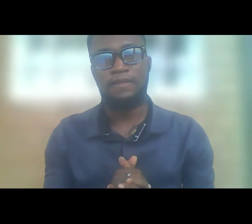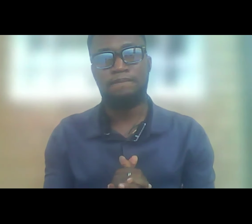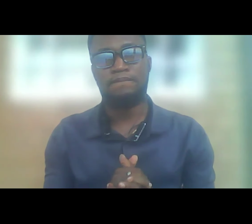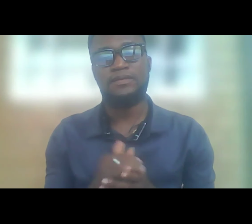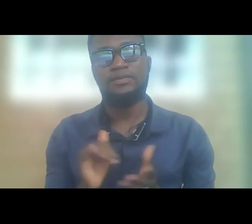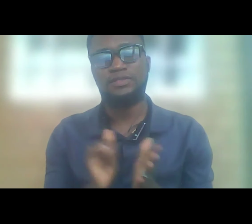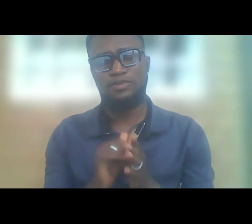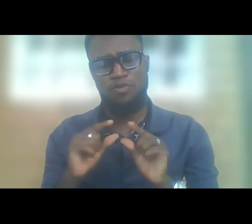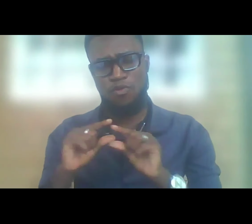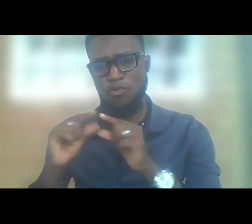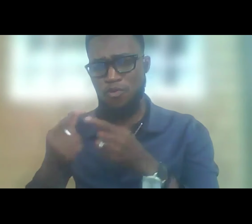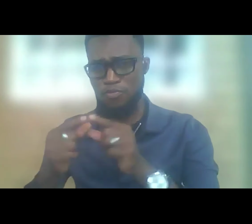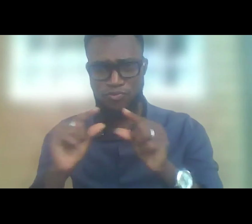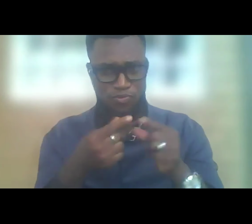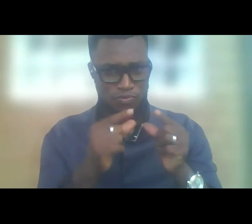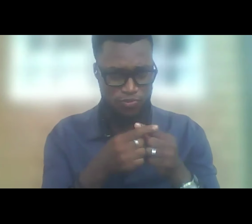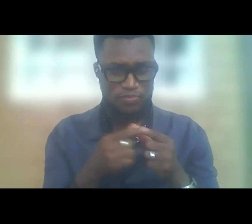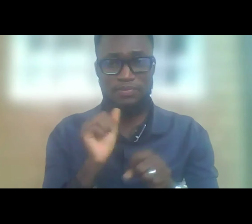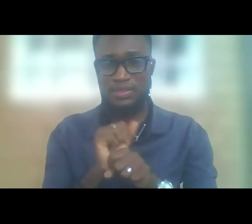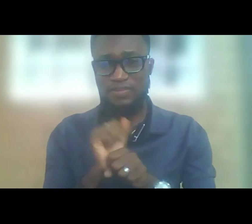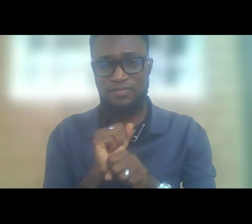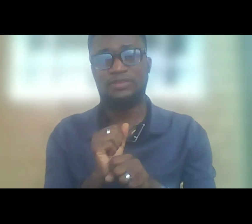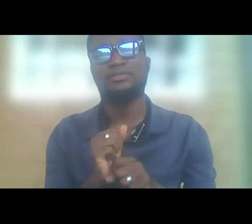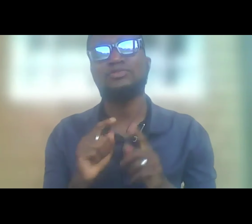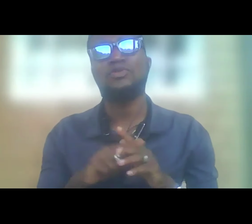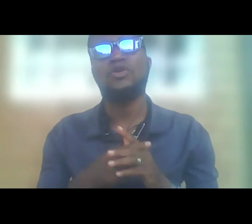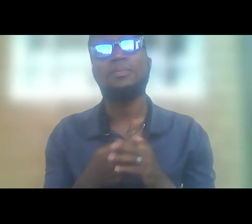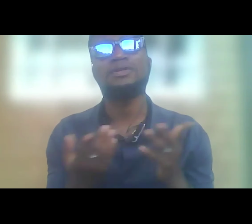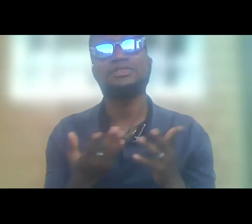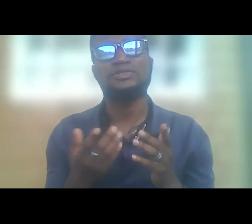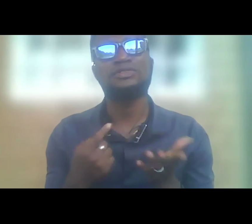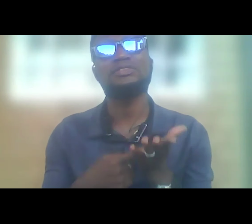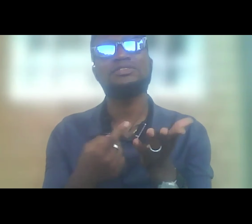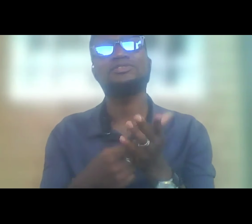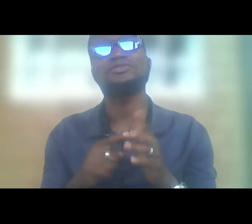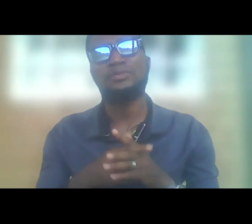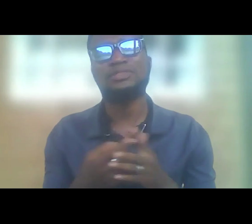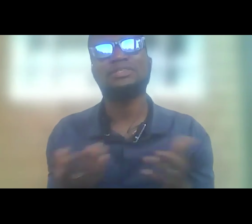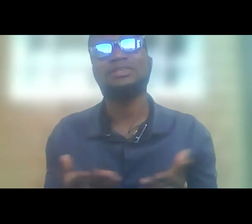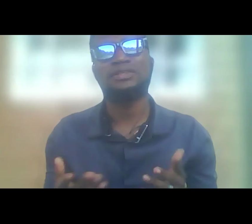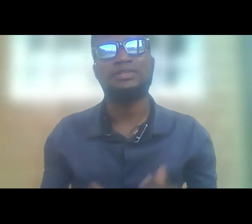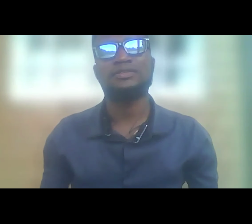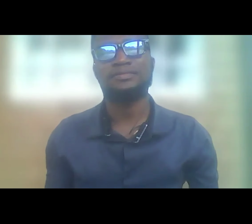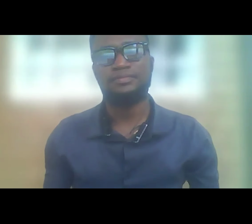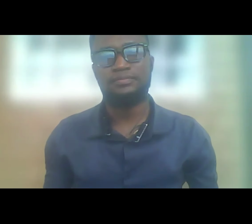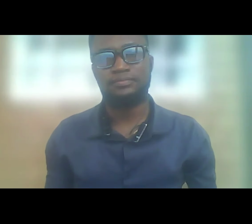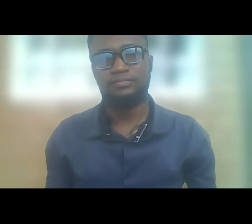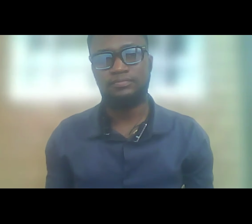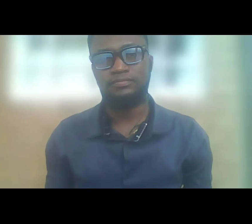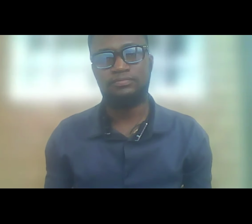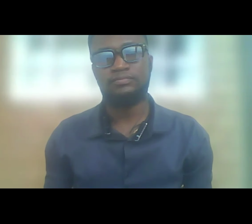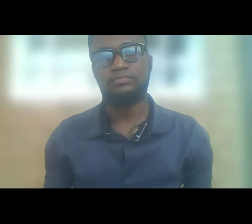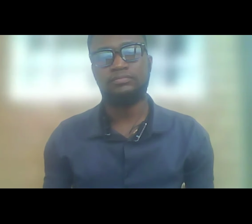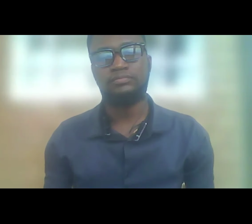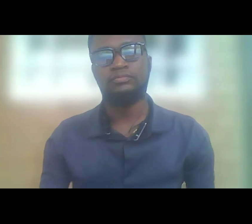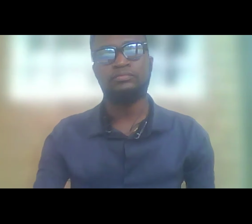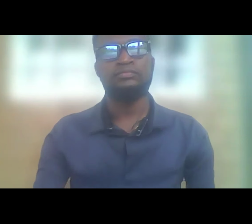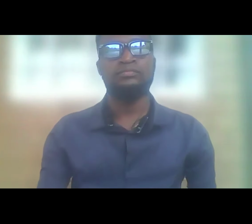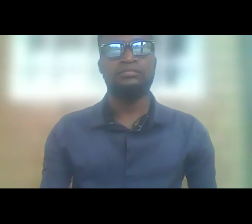If at any point the interpretation channels are not working, please let us know. I am looking at the